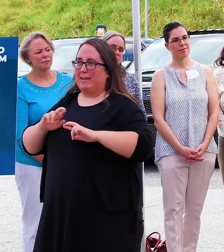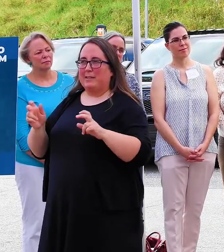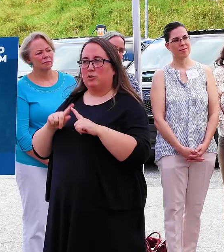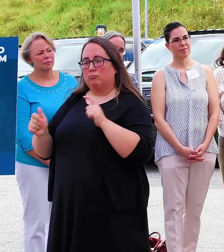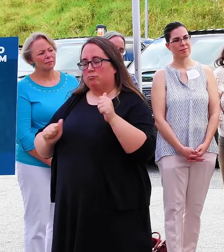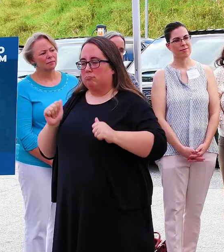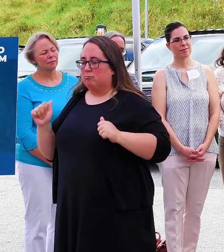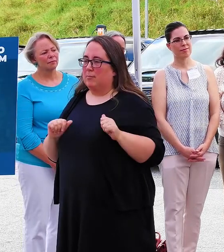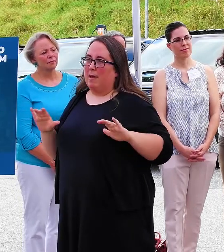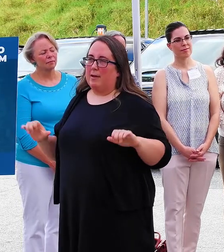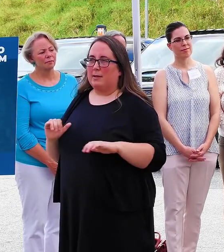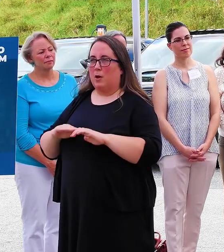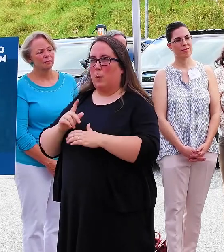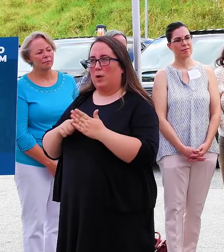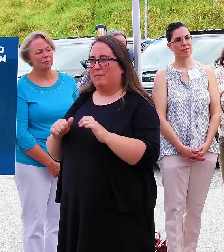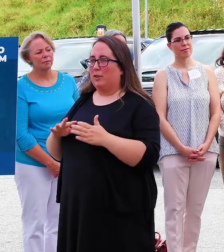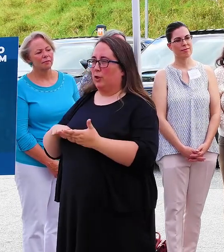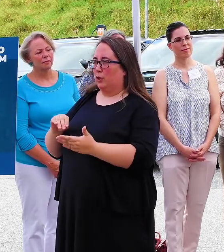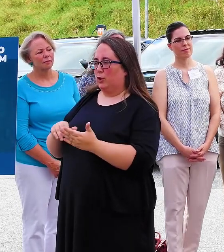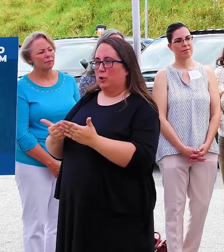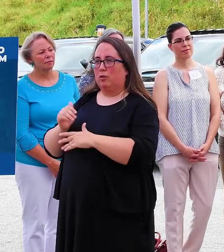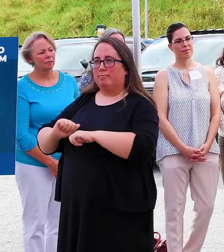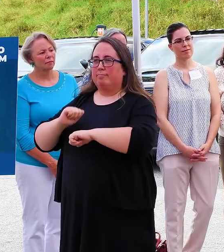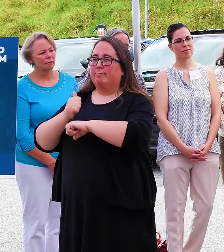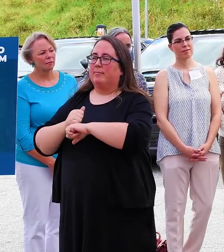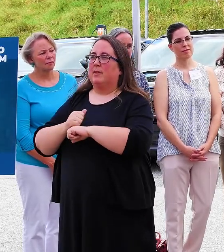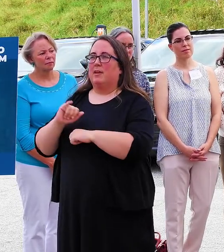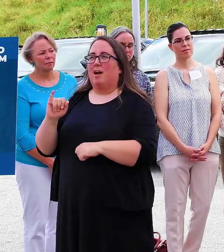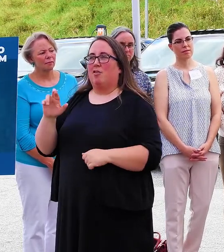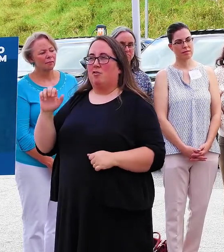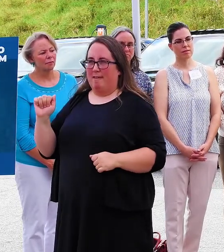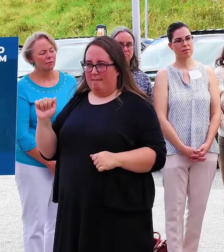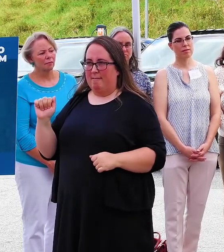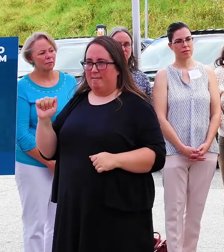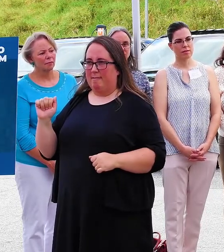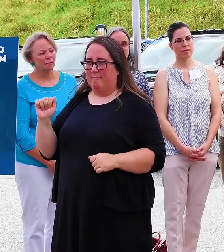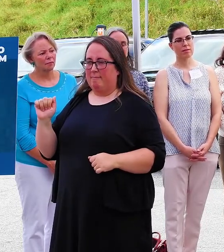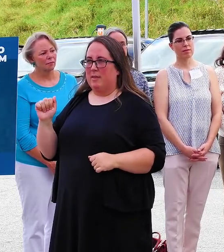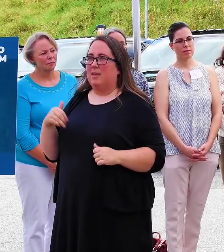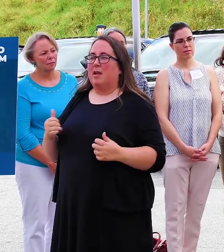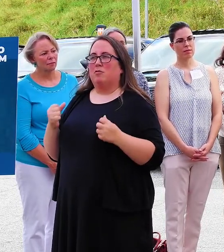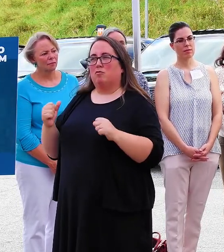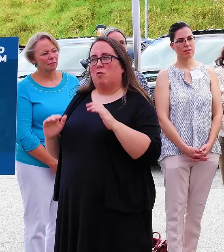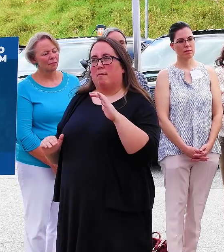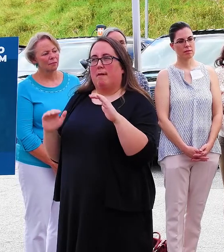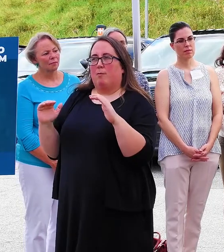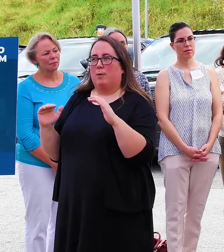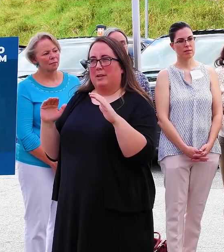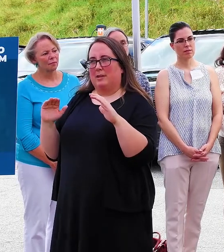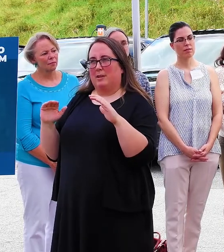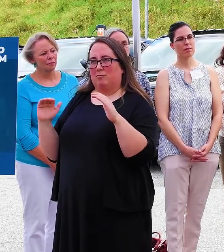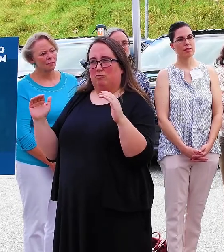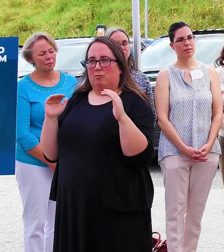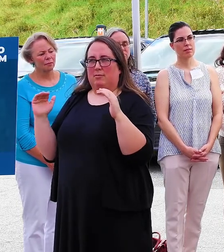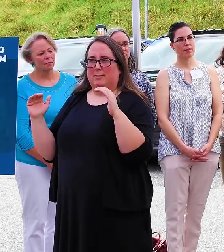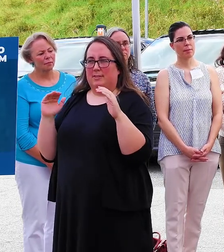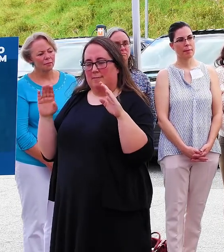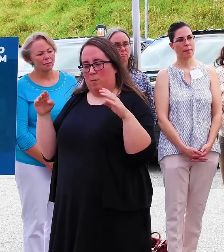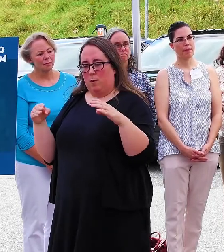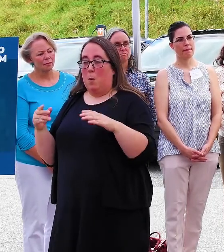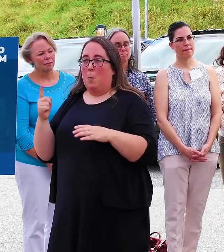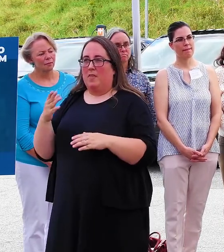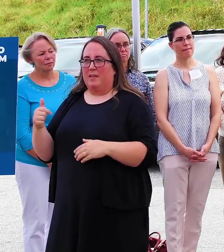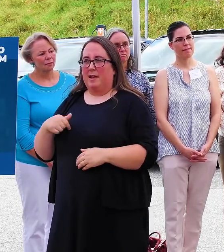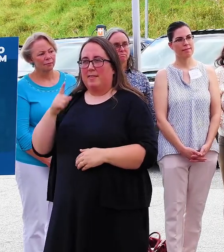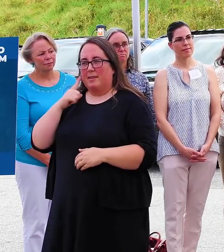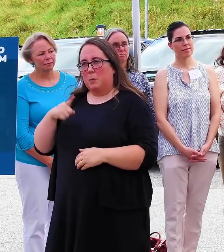act on what you've learned. The newly enacted Inflation Reduction Act has strong equity and justice focus. And just as I've mentioned, one of the things I think you